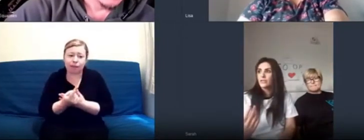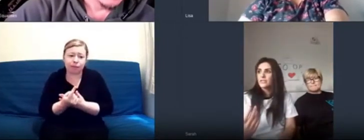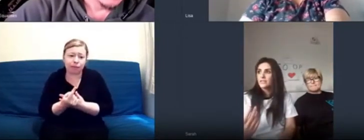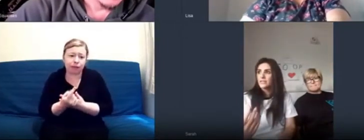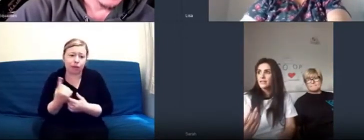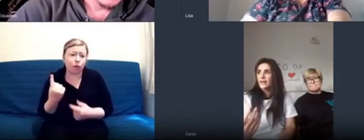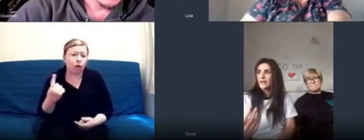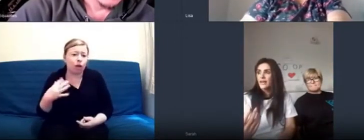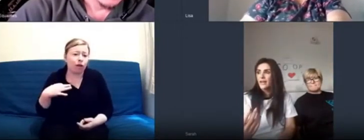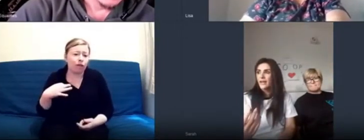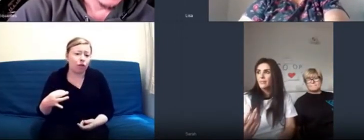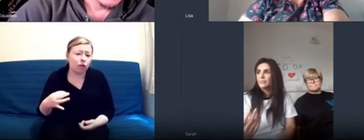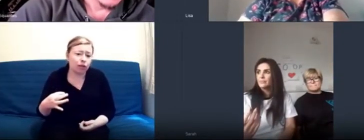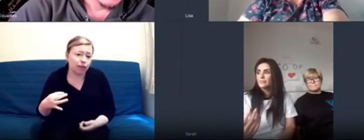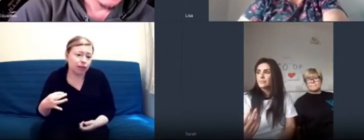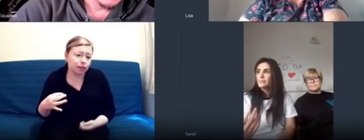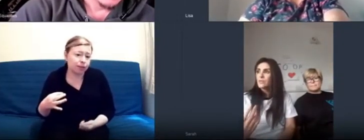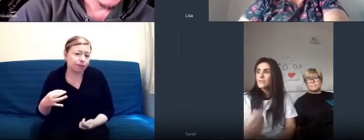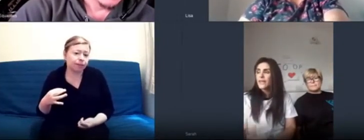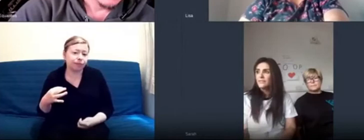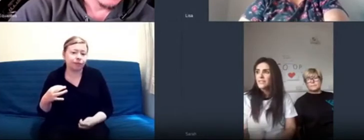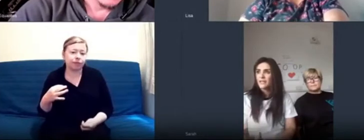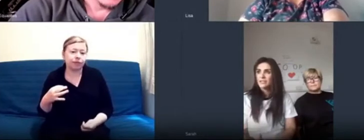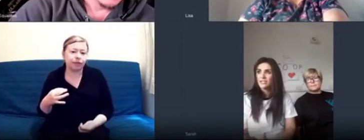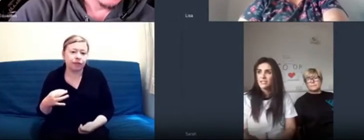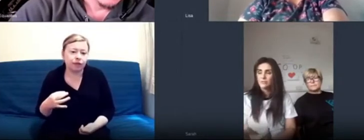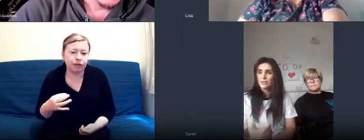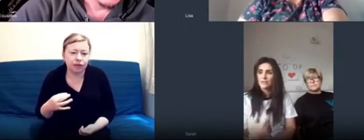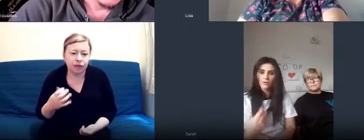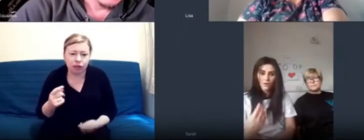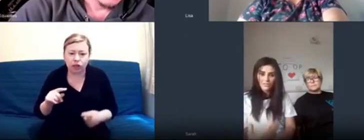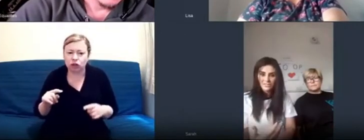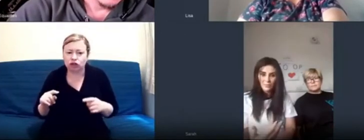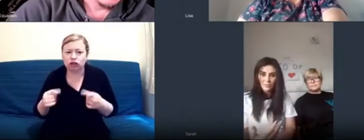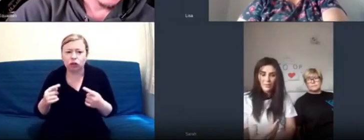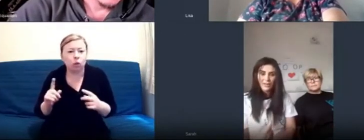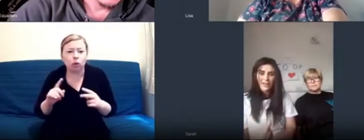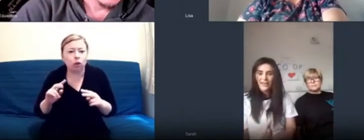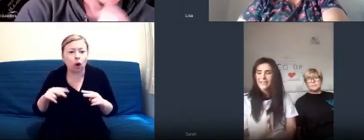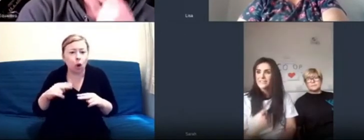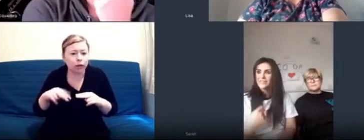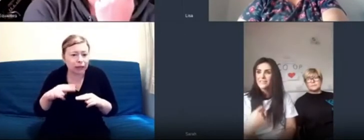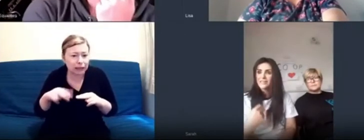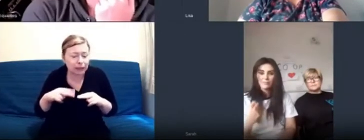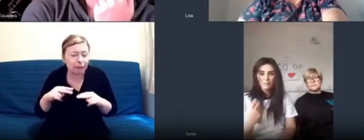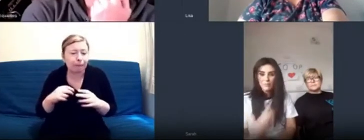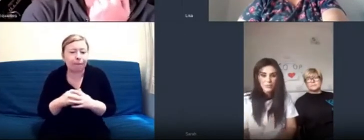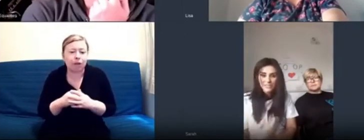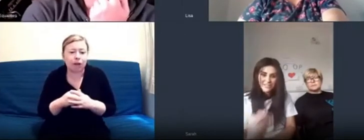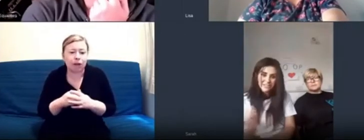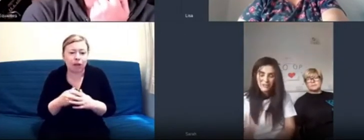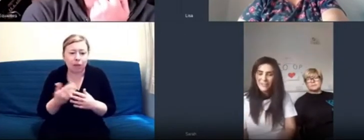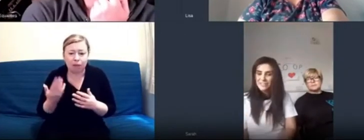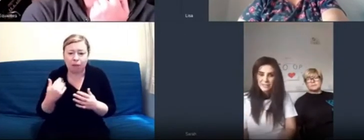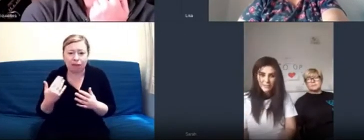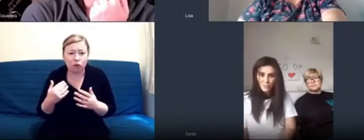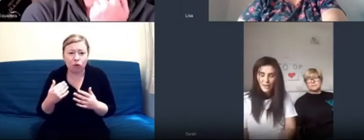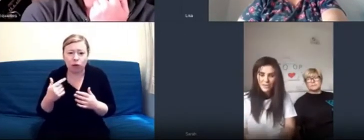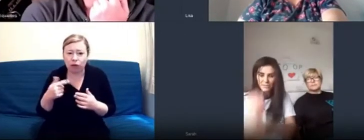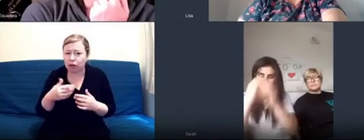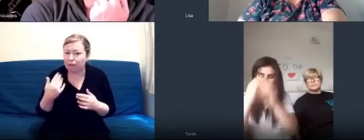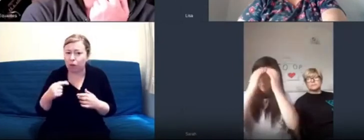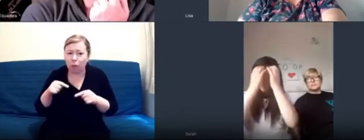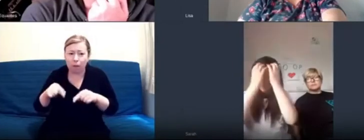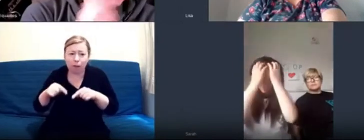a volunteer that would have challenges with his autism and had been bullied and you know, in